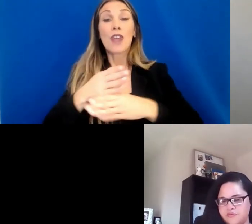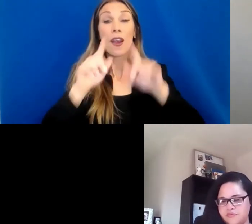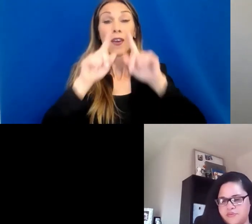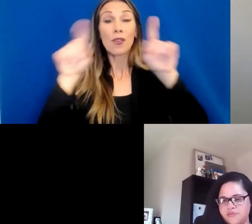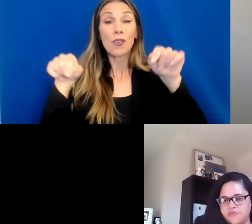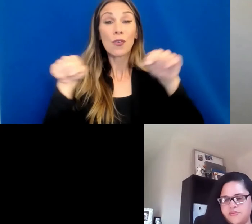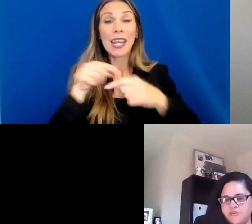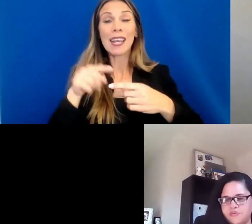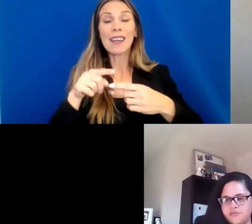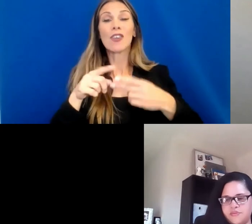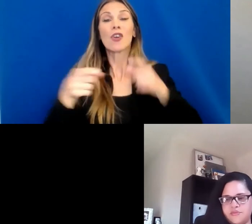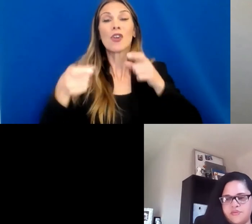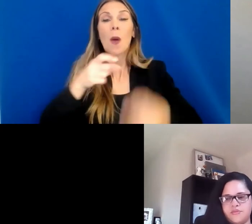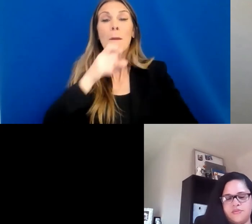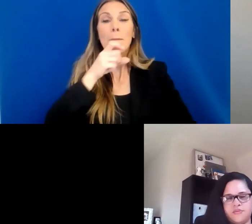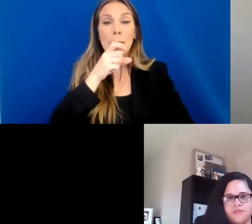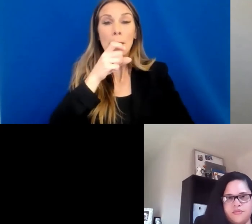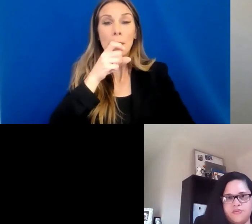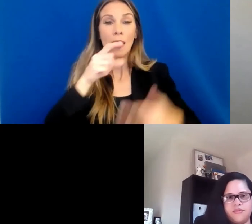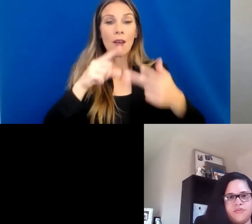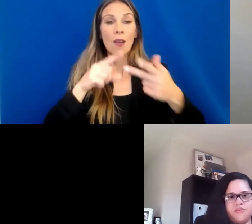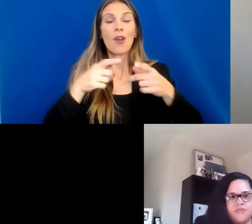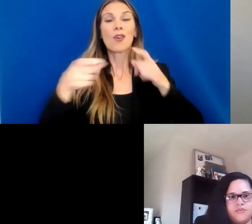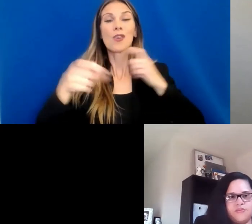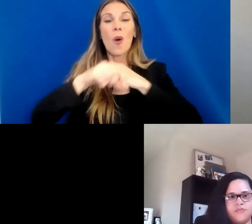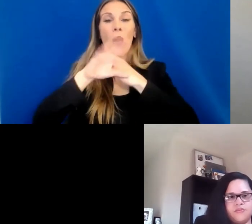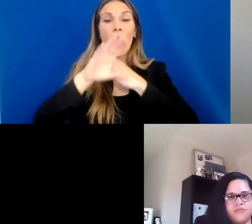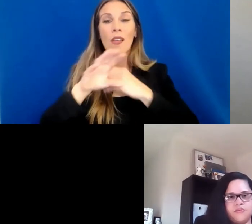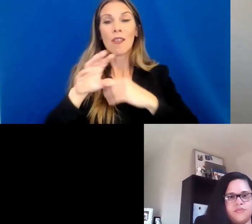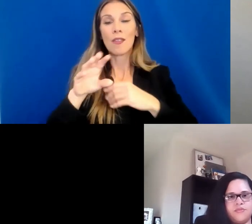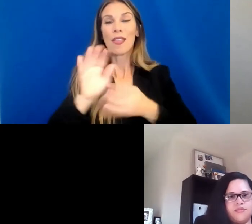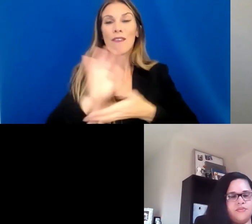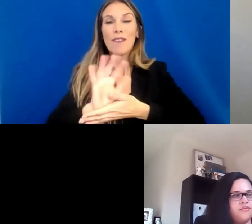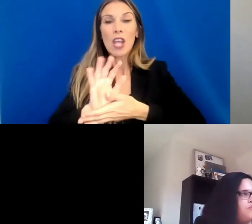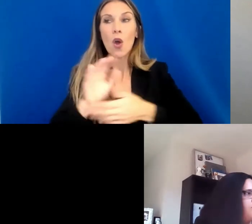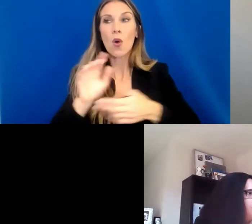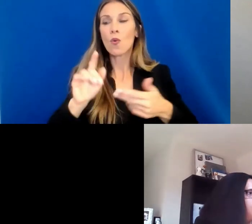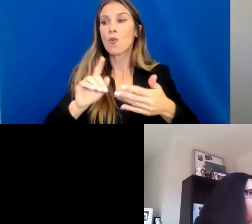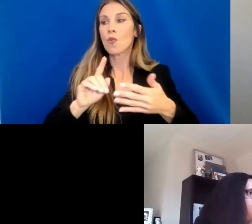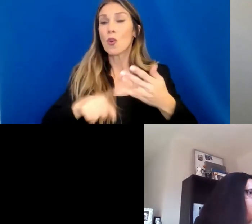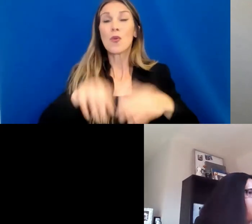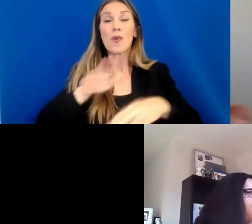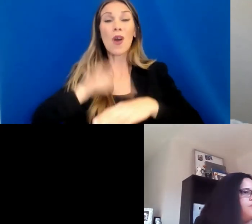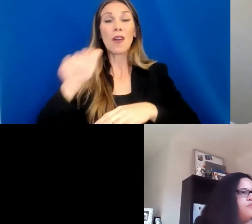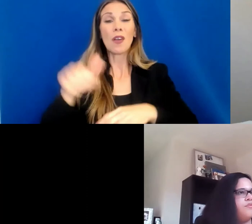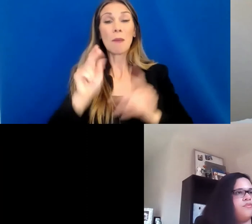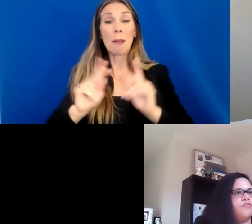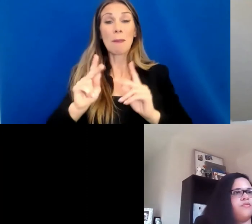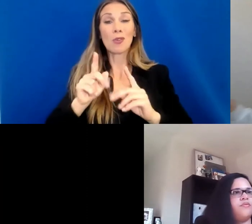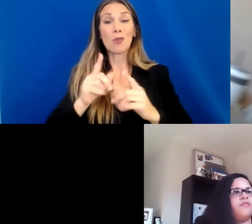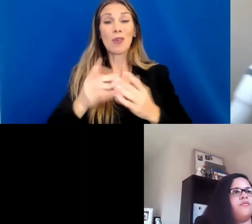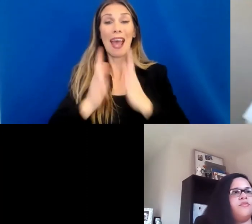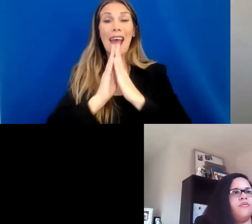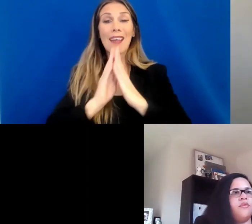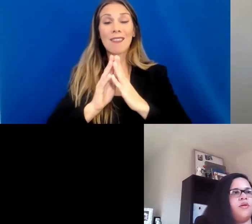video. You technically could call upon others to ask questions, but that, you know, that wouldn't be